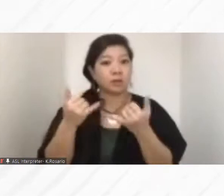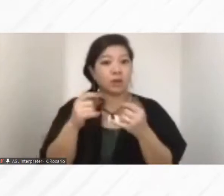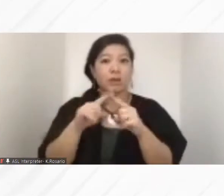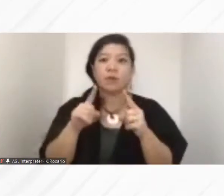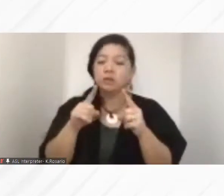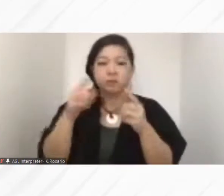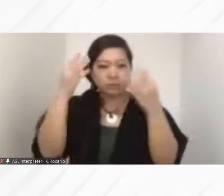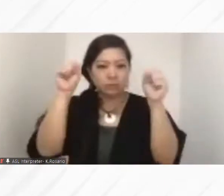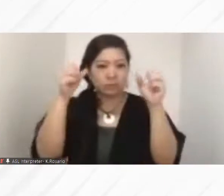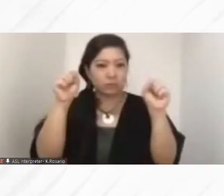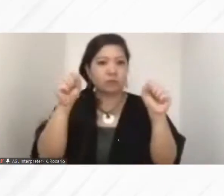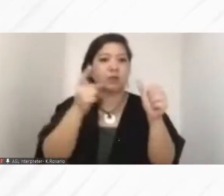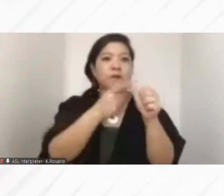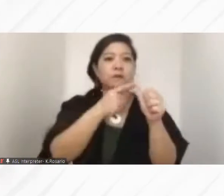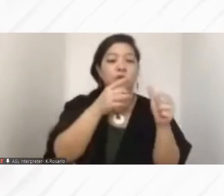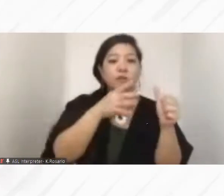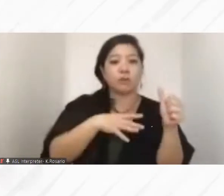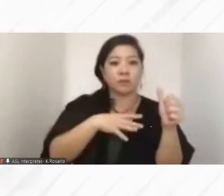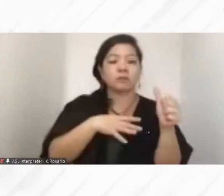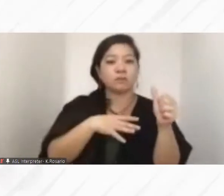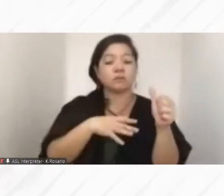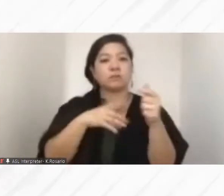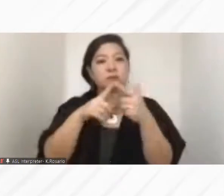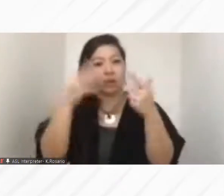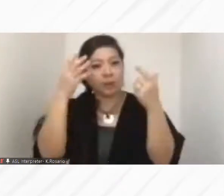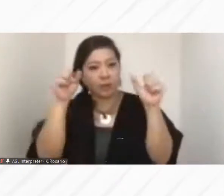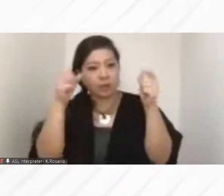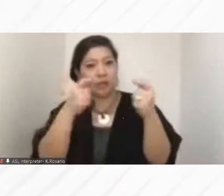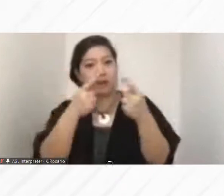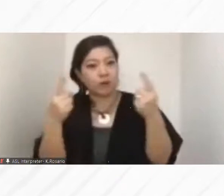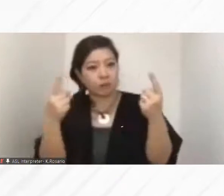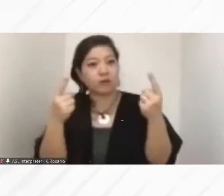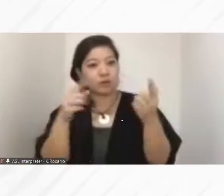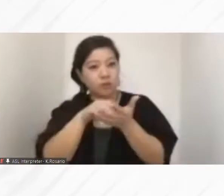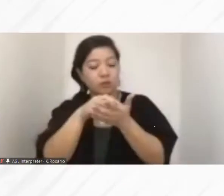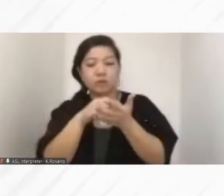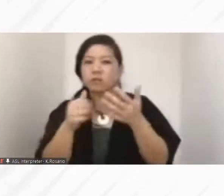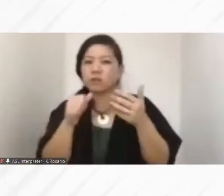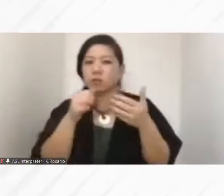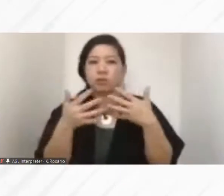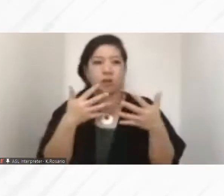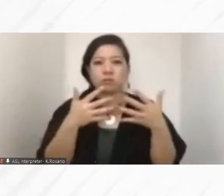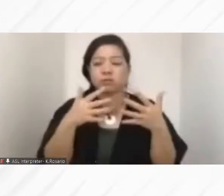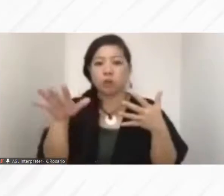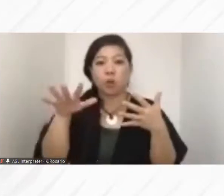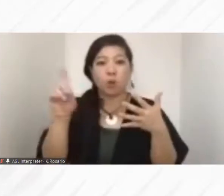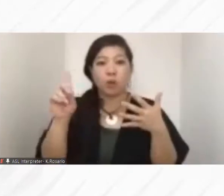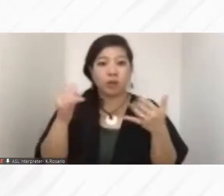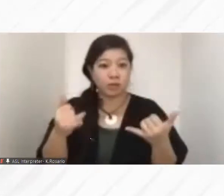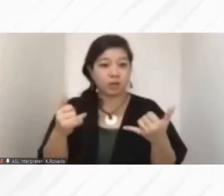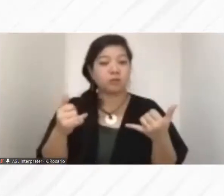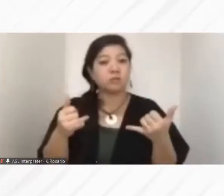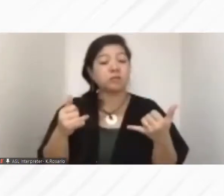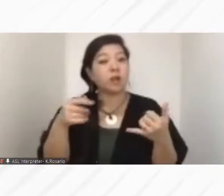president and first lady were infected, which just goes to show us that everyone is vulnerable, regardless of geographic location or privilege.